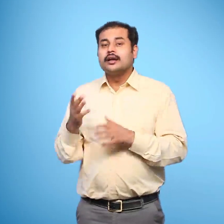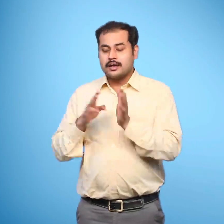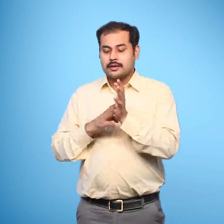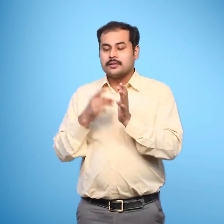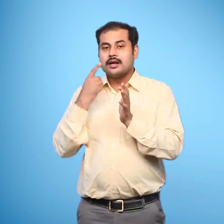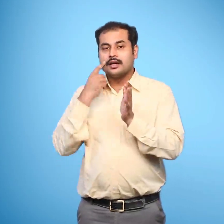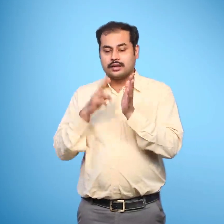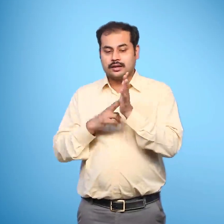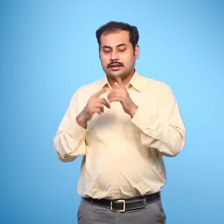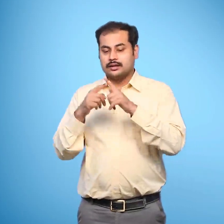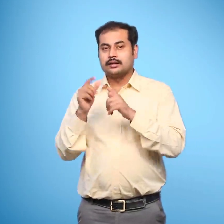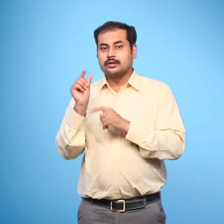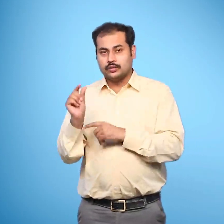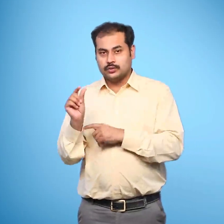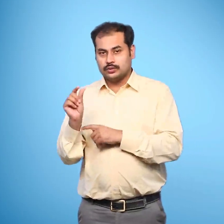and Mintu,